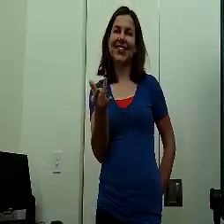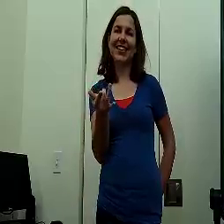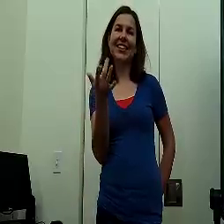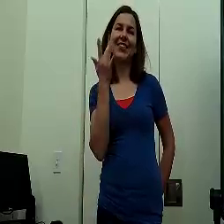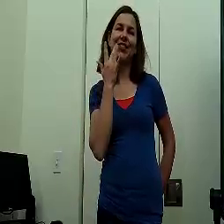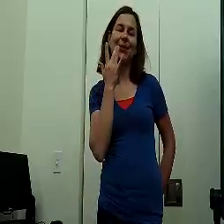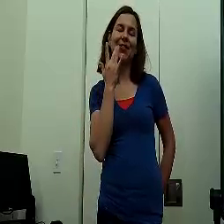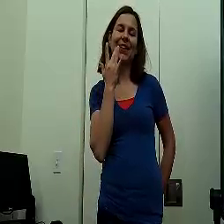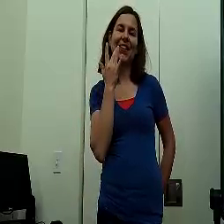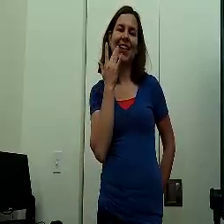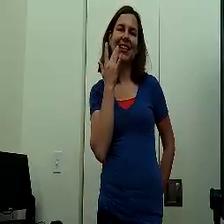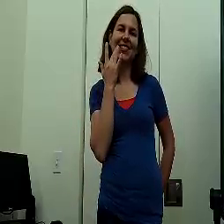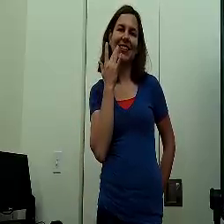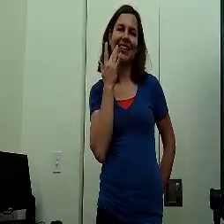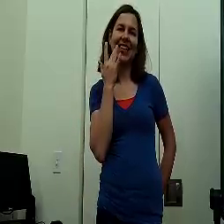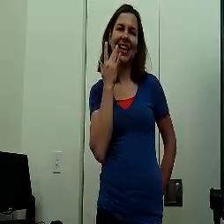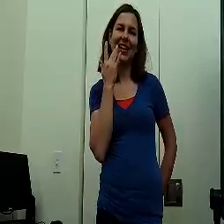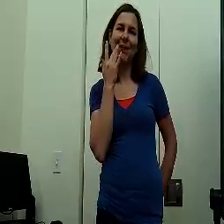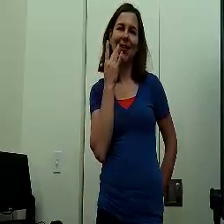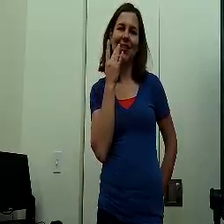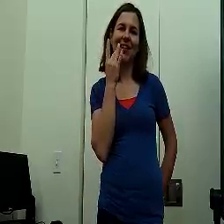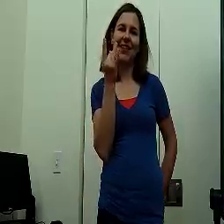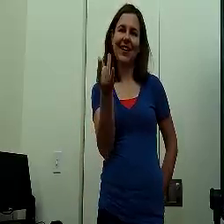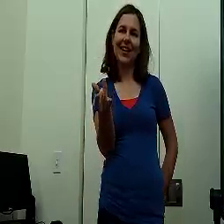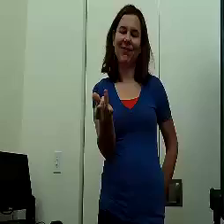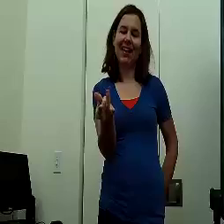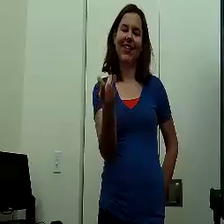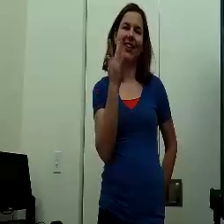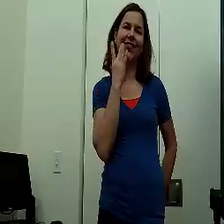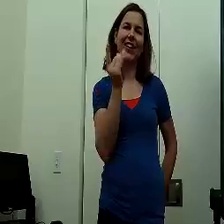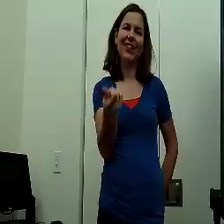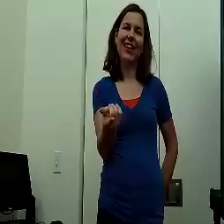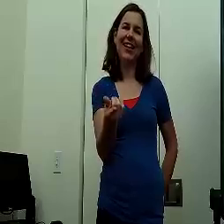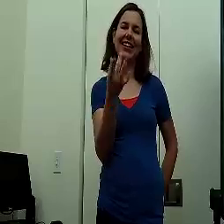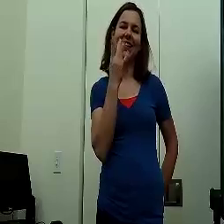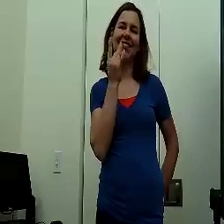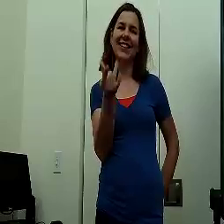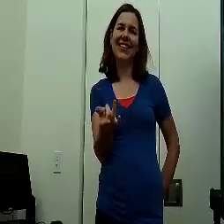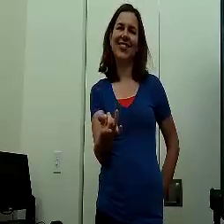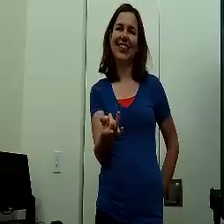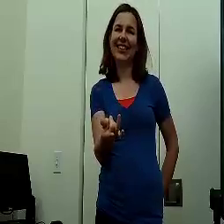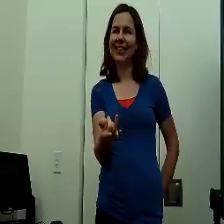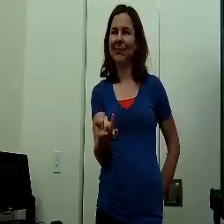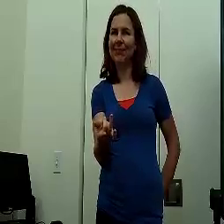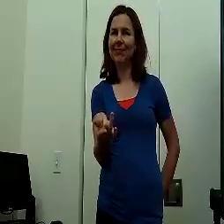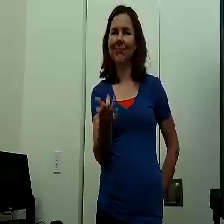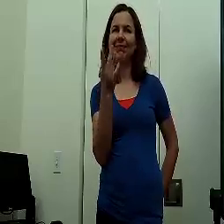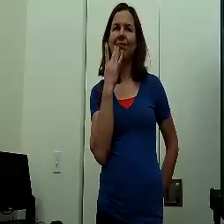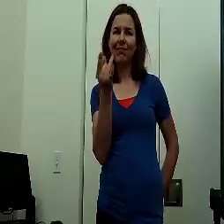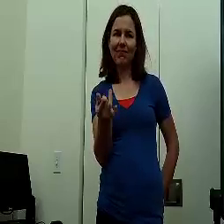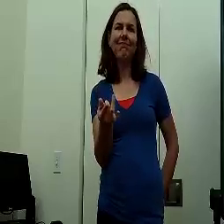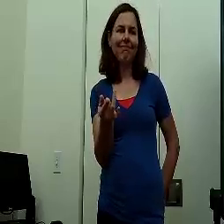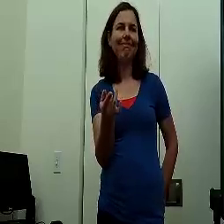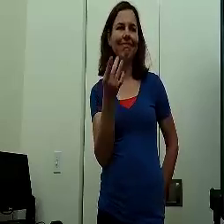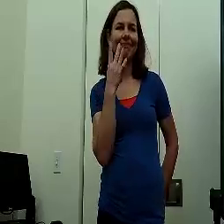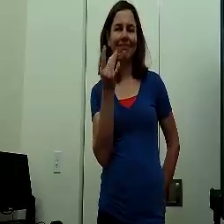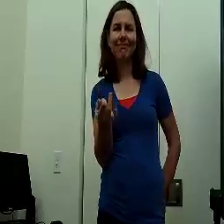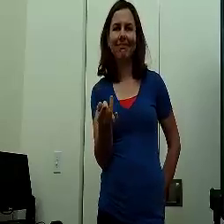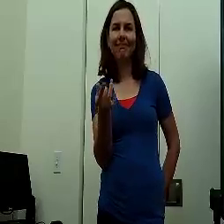Delicious. So it's your middle finger that touches the side of your mouth, and then it comes out, and your finger slides down. Delicious. It was in your mouth. Like,